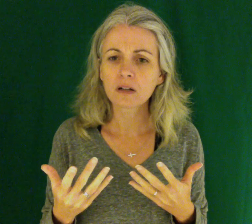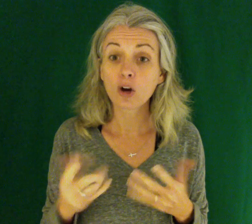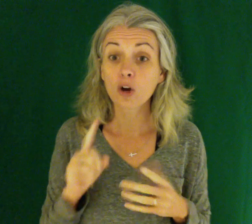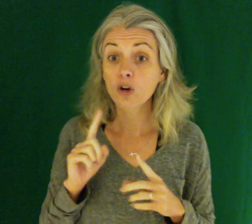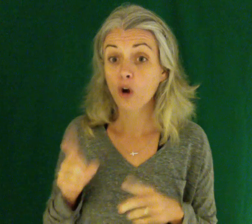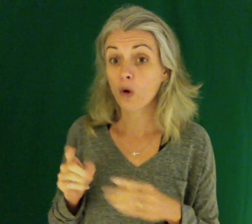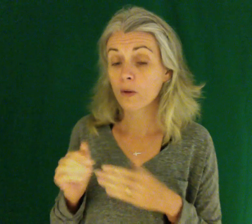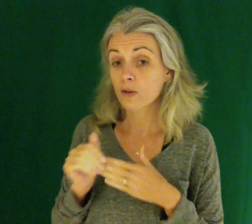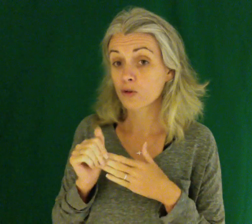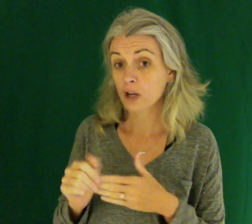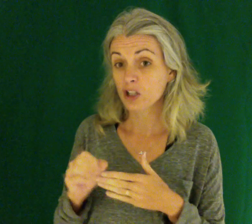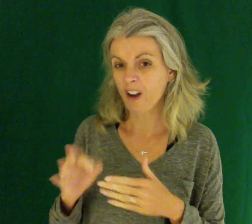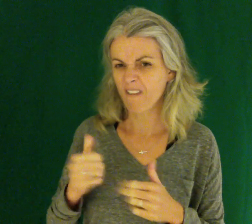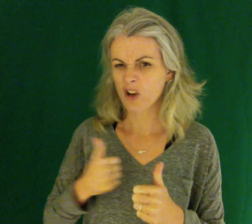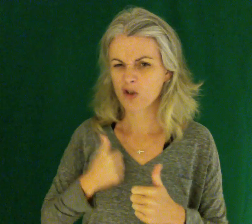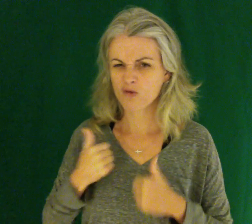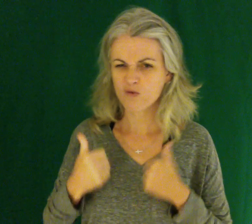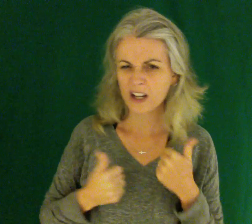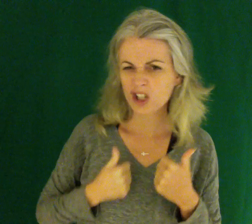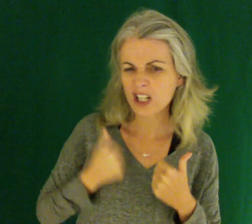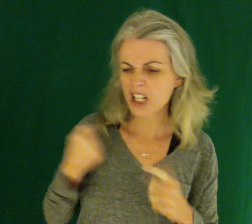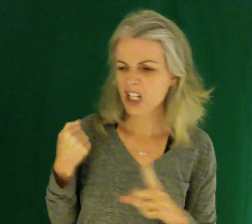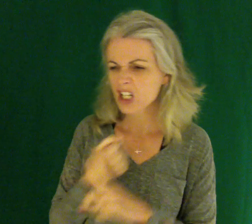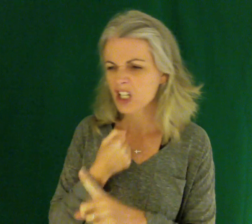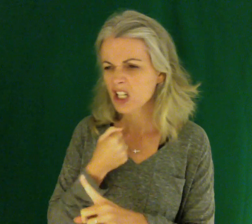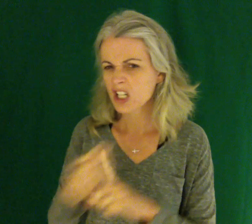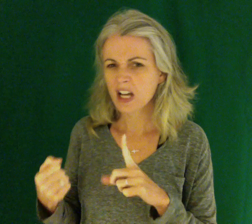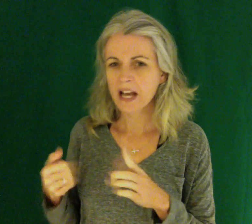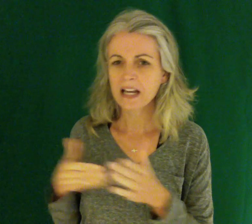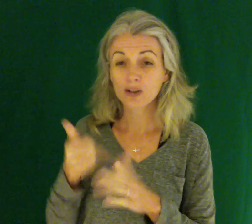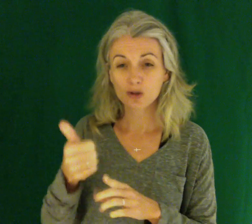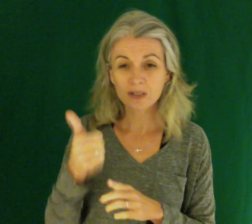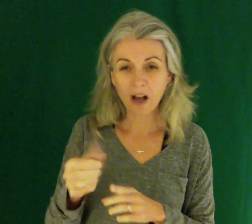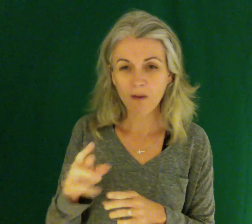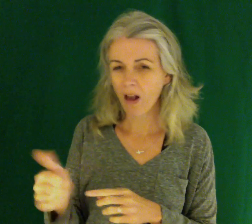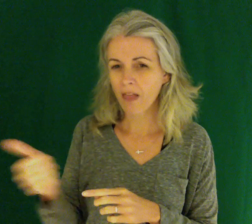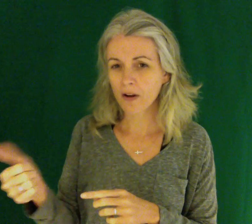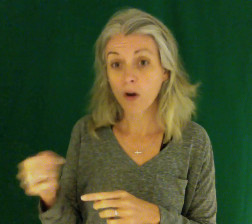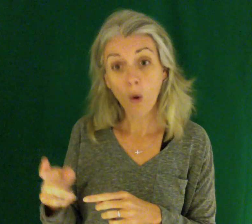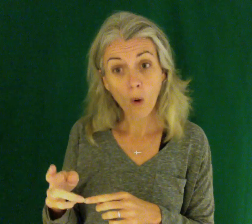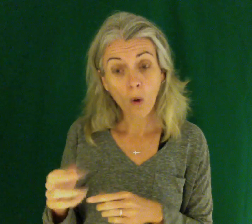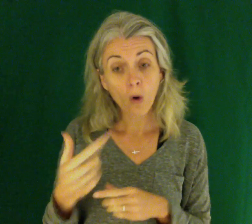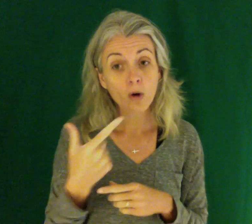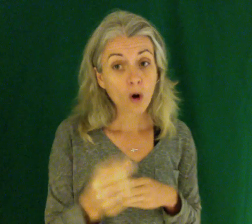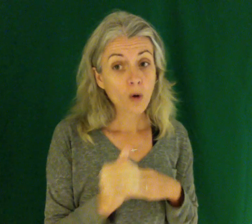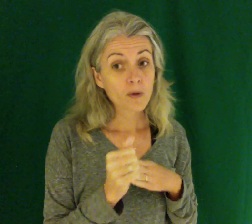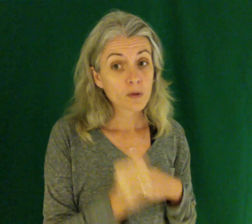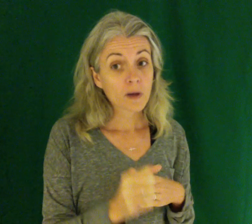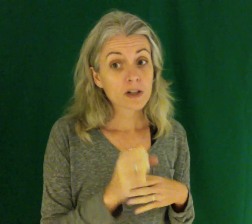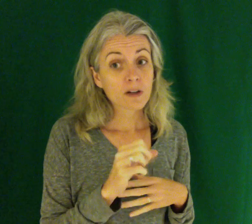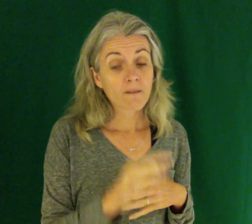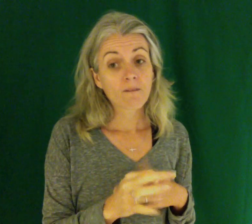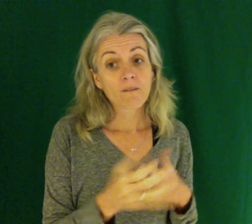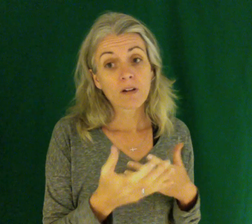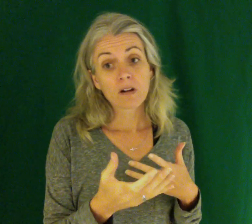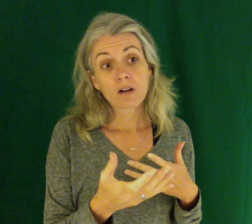direction of aggression and striking out against yourself or others, or does it go in the direction of